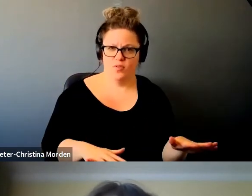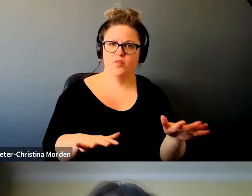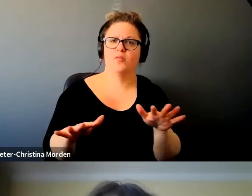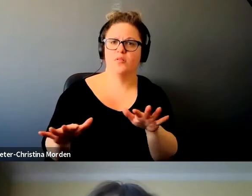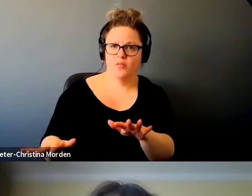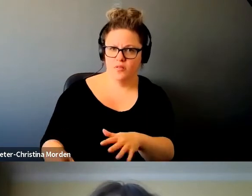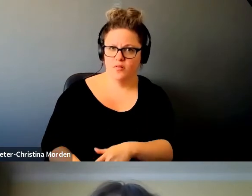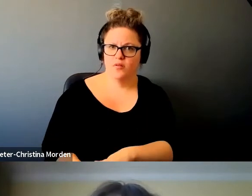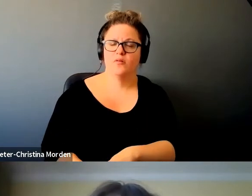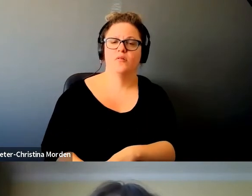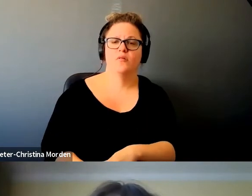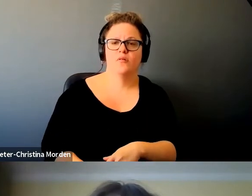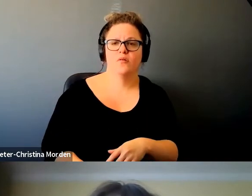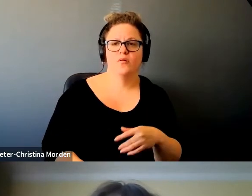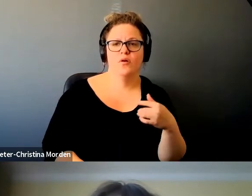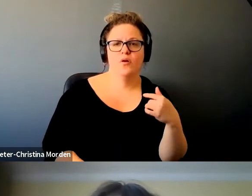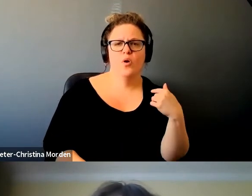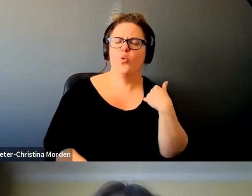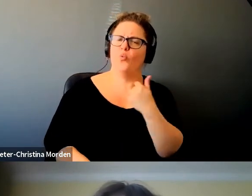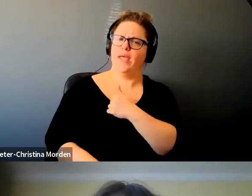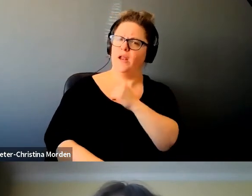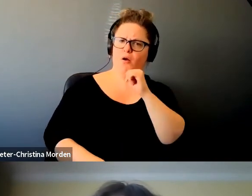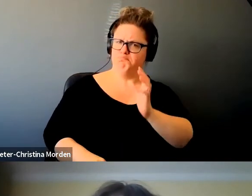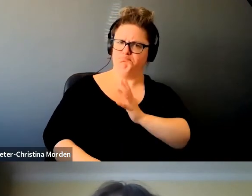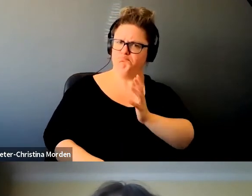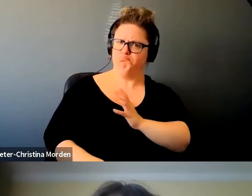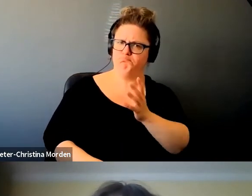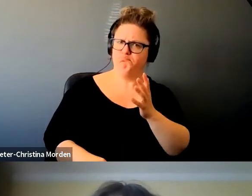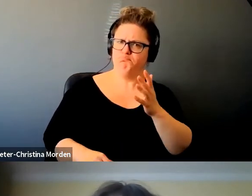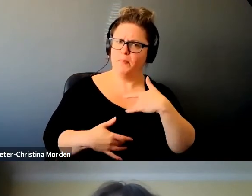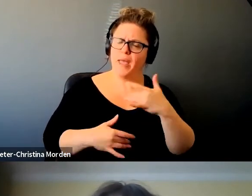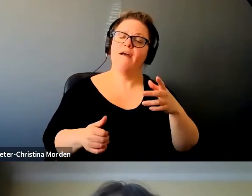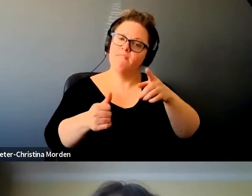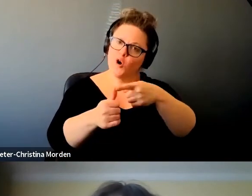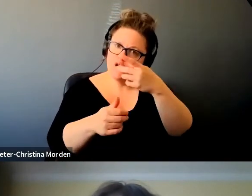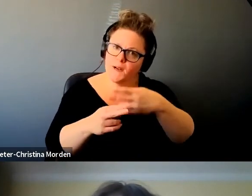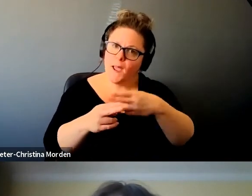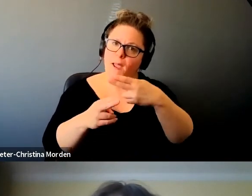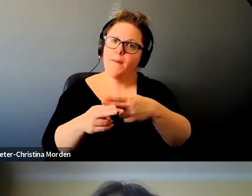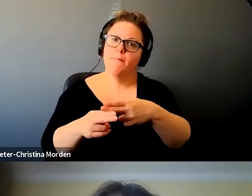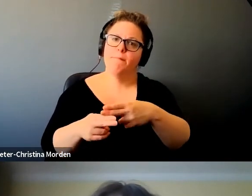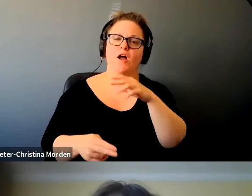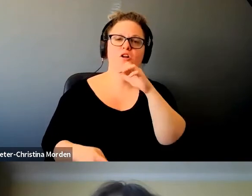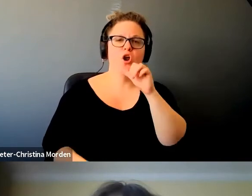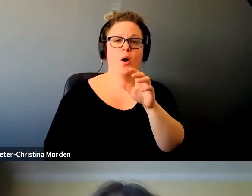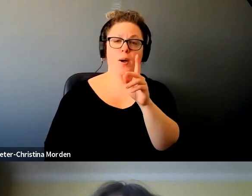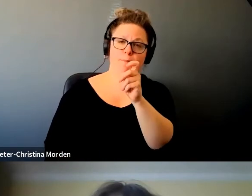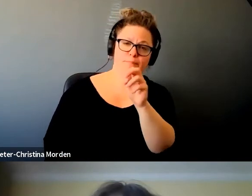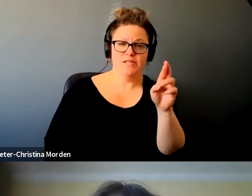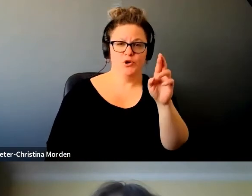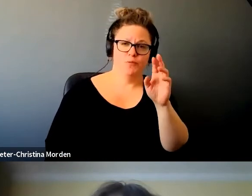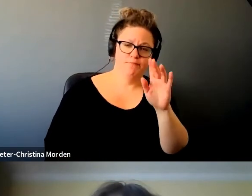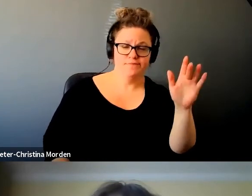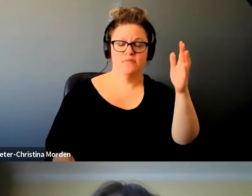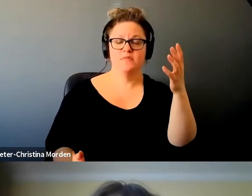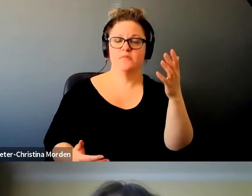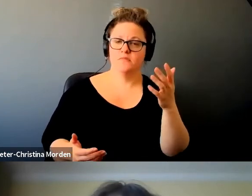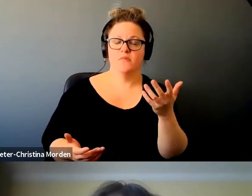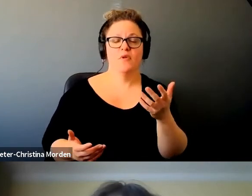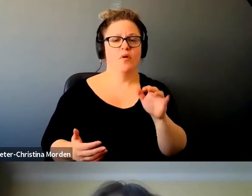talk to each other, we refer to each other by our first names often. We're dealing with really intimate material, sometimes, and personal